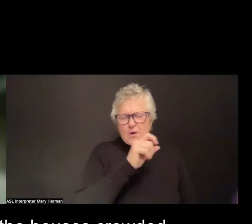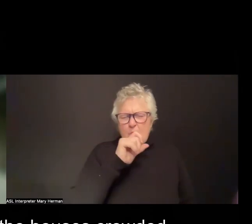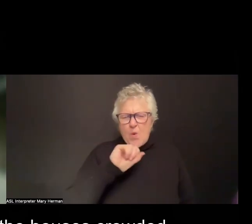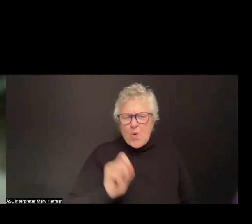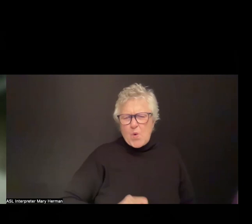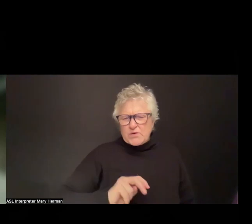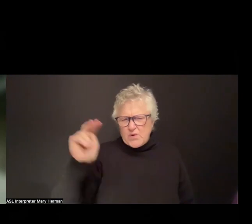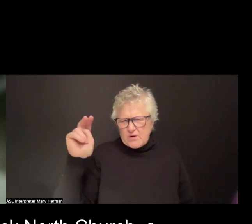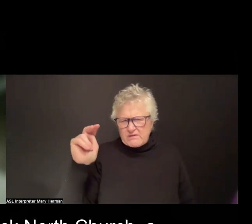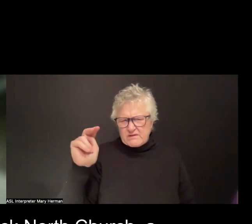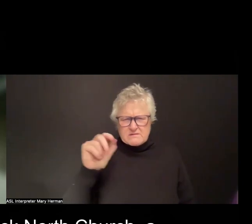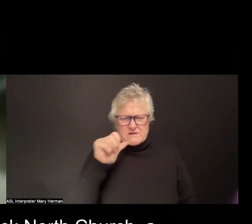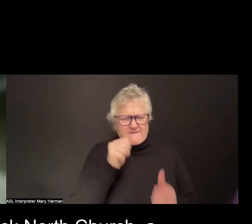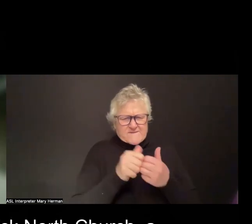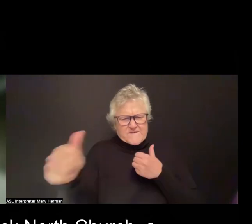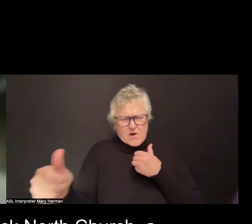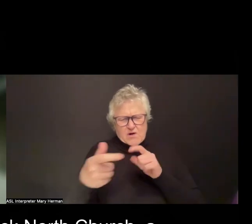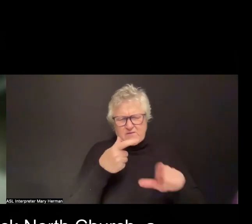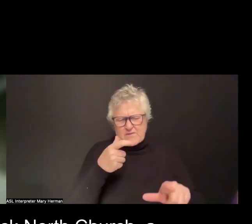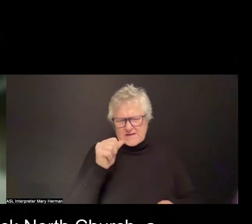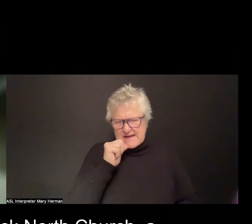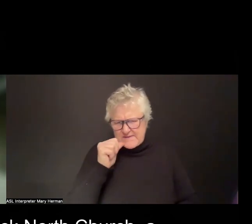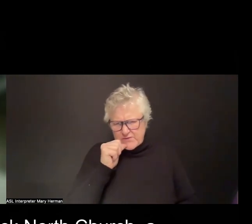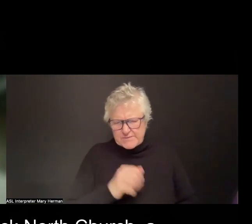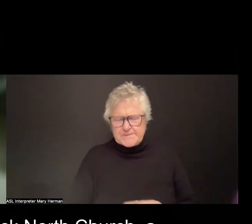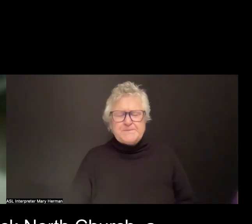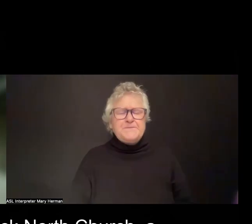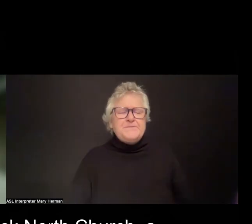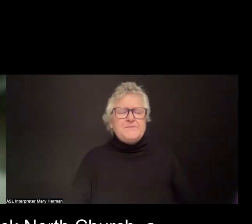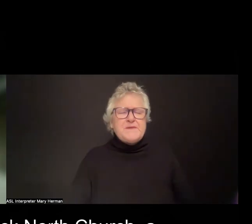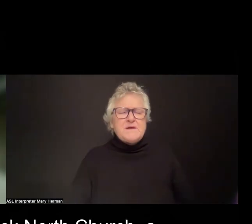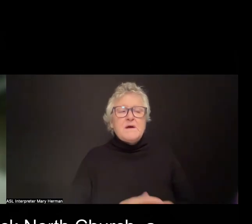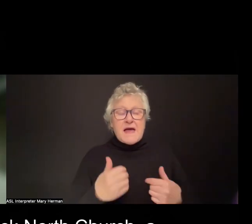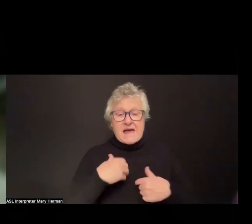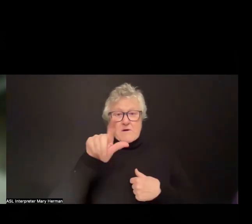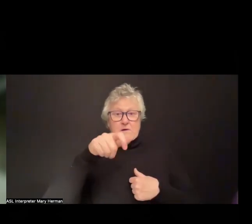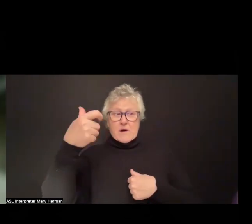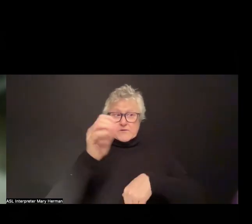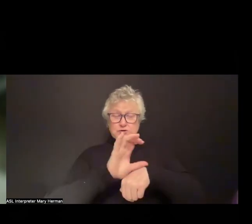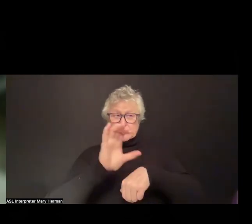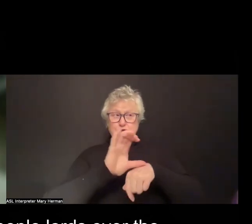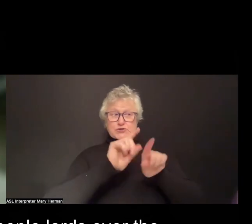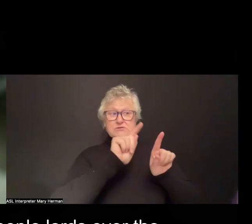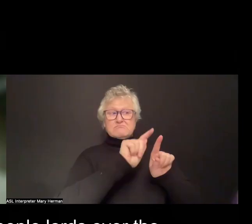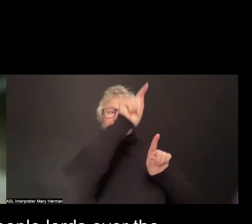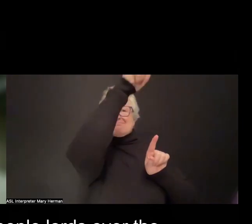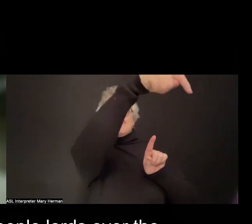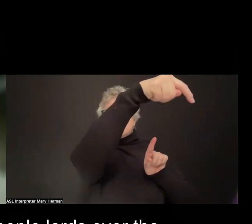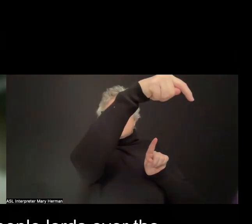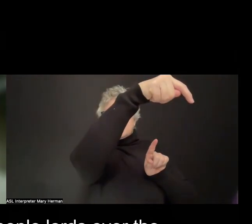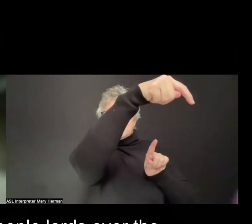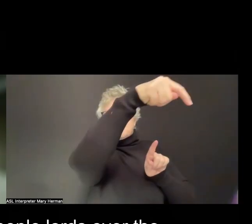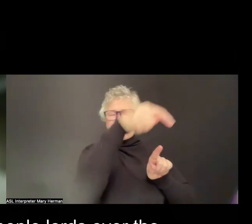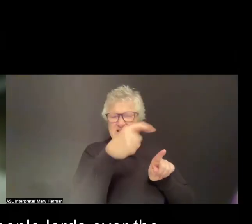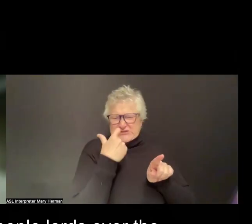crowded round about it. There's a new brick North Church a block further on, just finished a couple of years ago. Its proud white